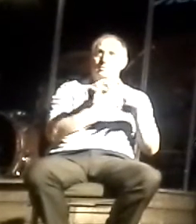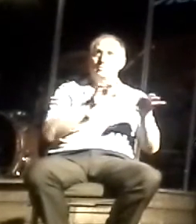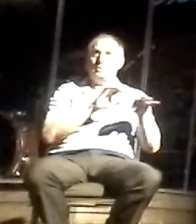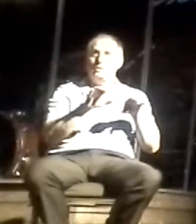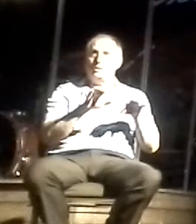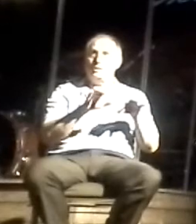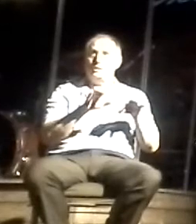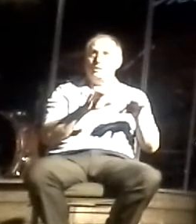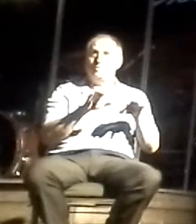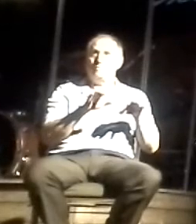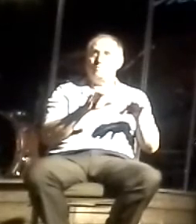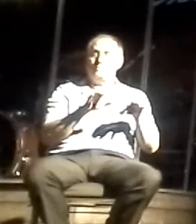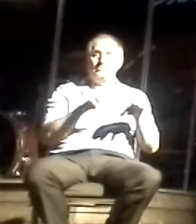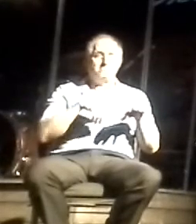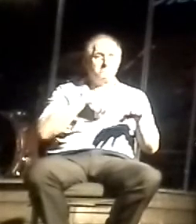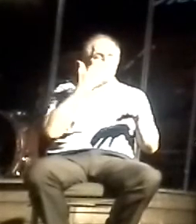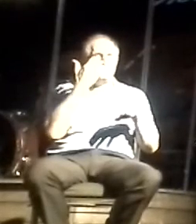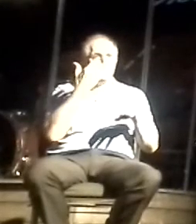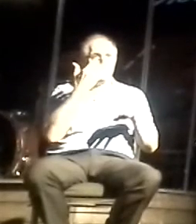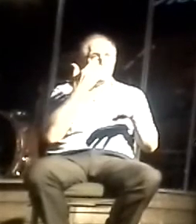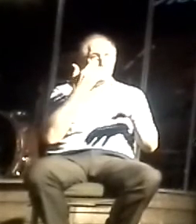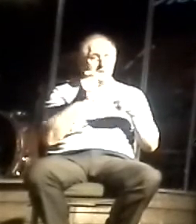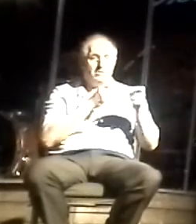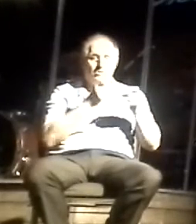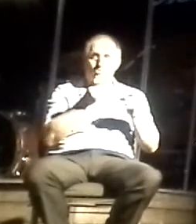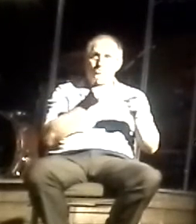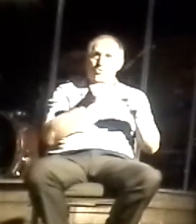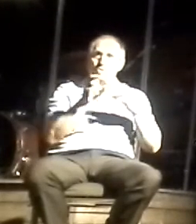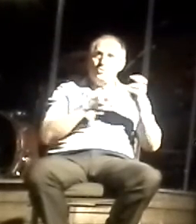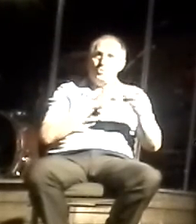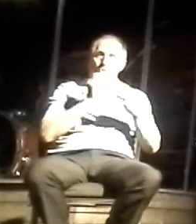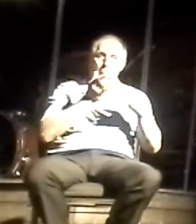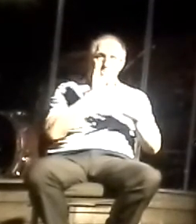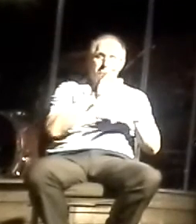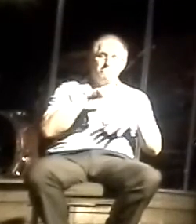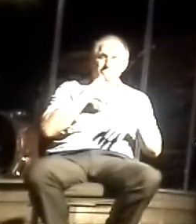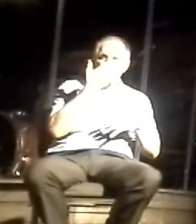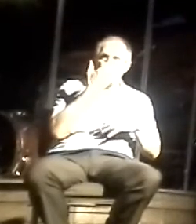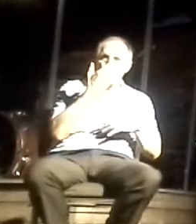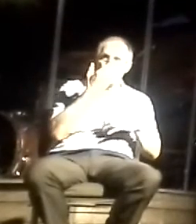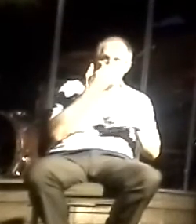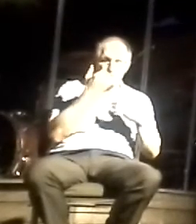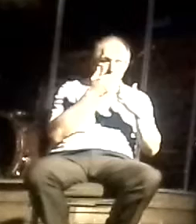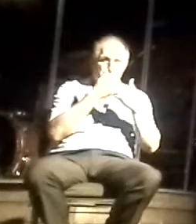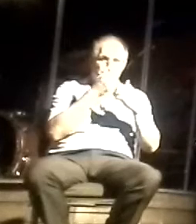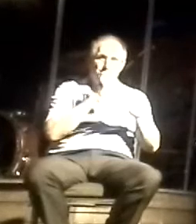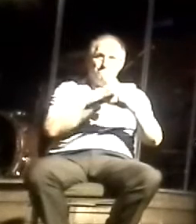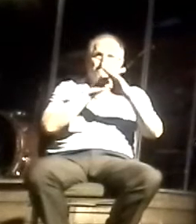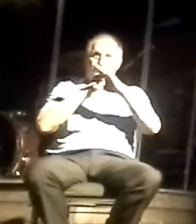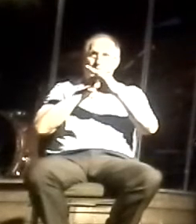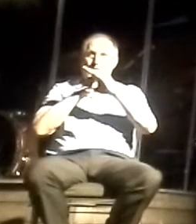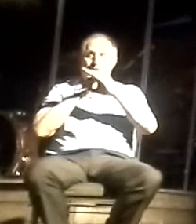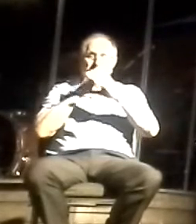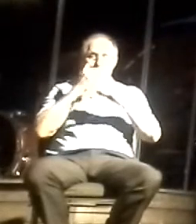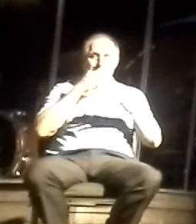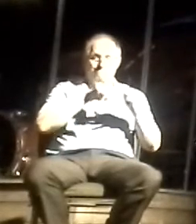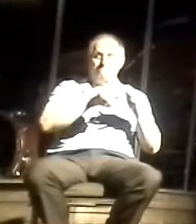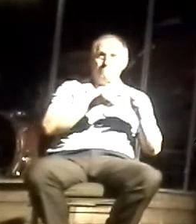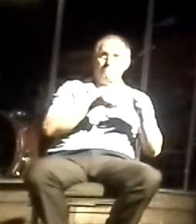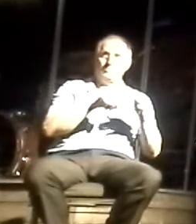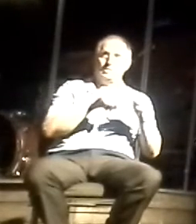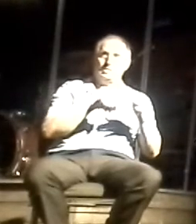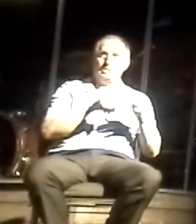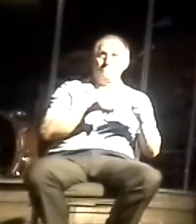in insolent fury. They control the world through their anger. They keep others away by being condescending. Grace